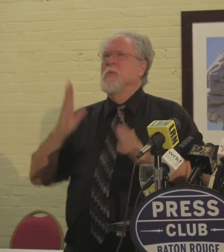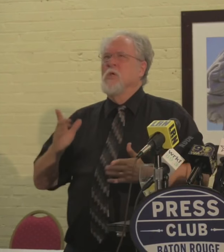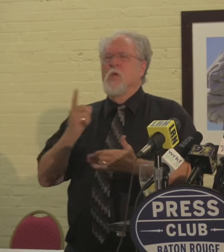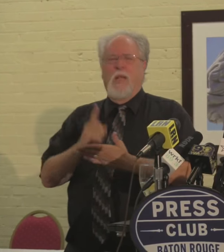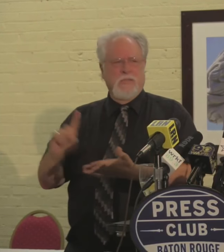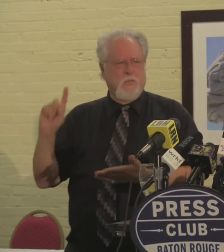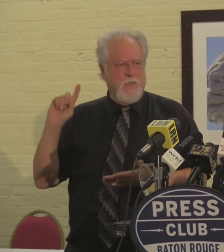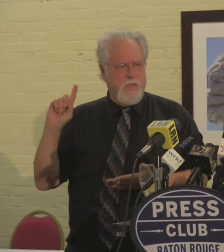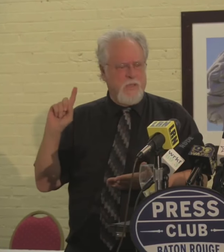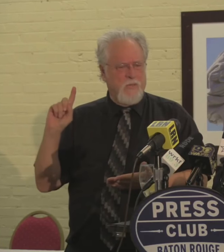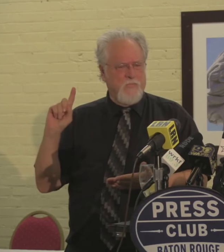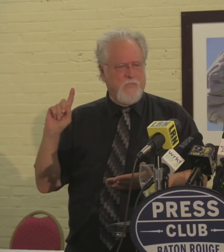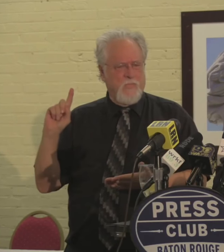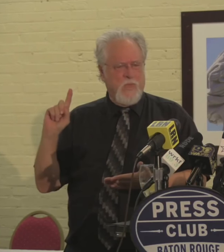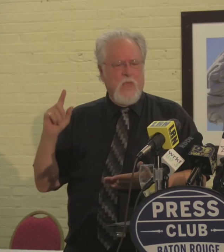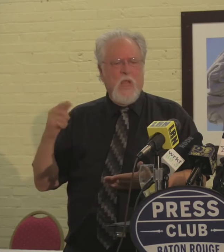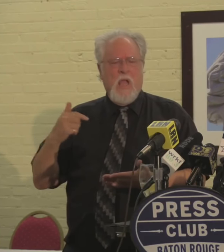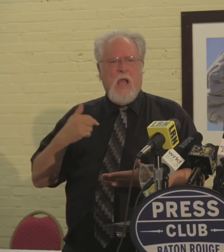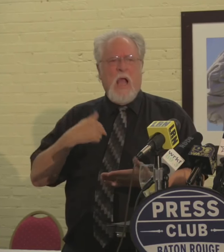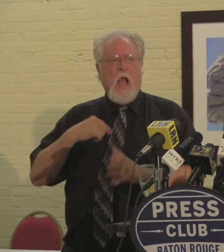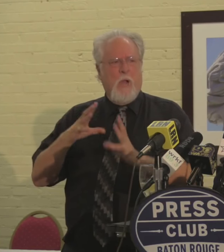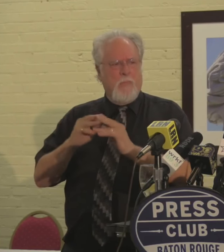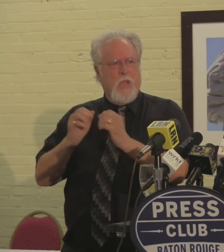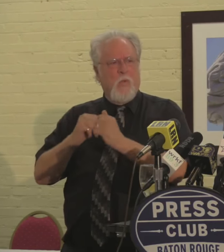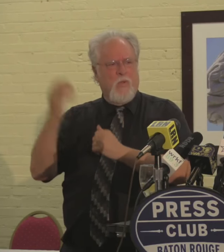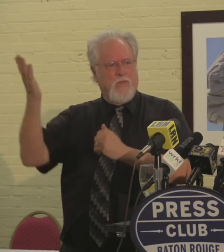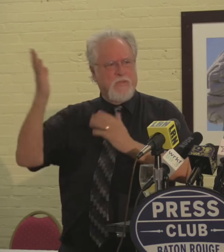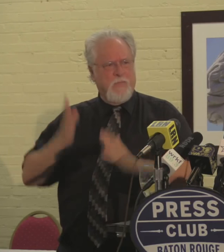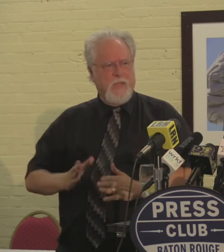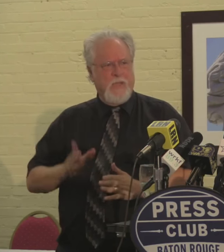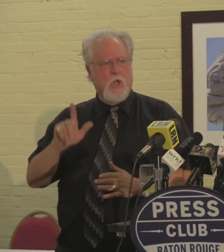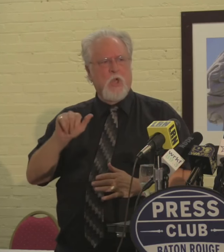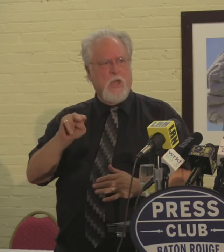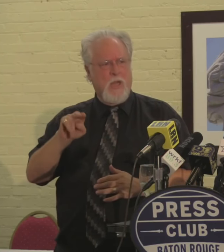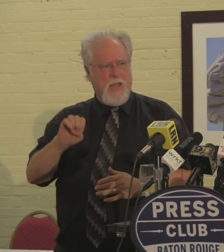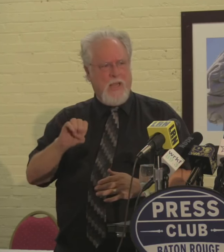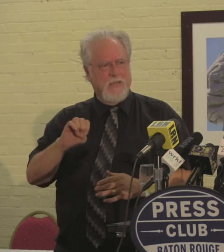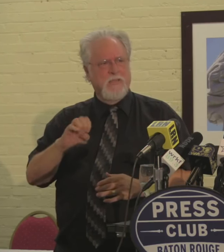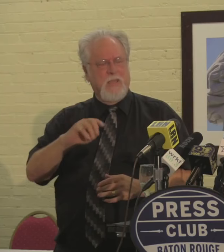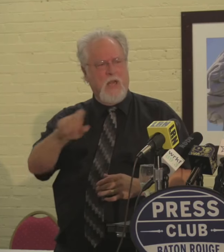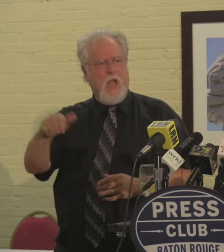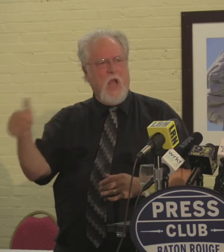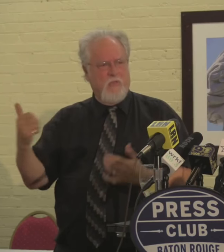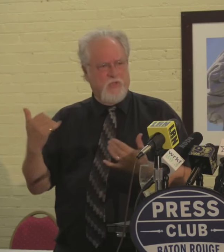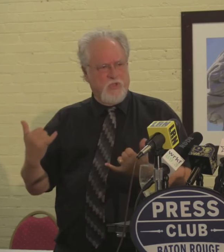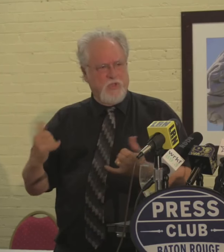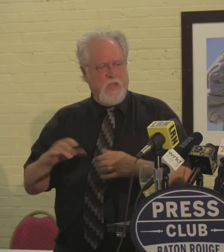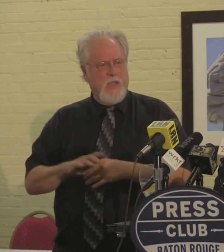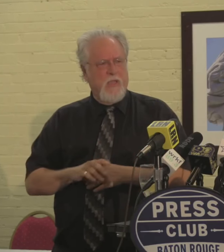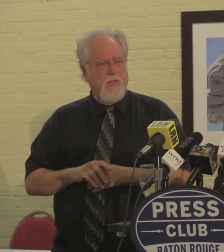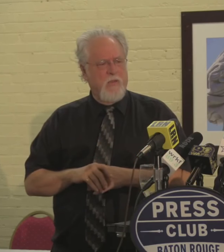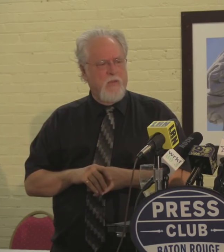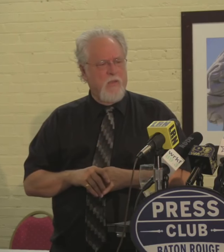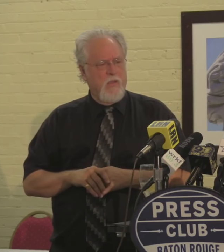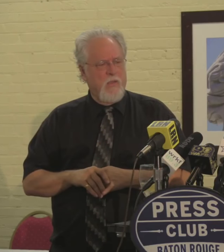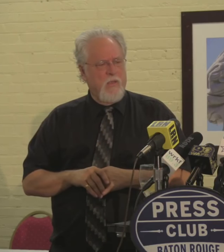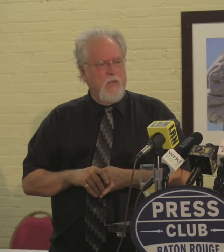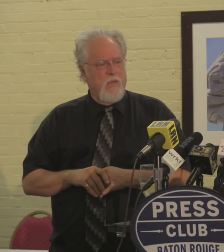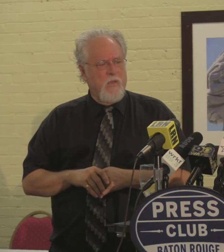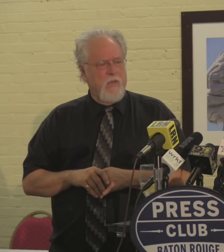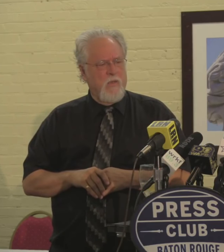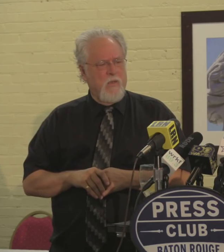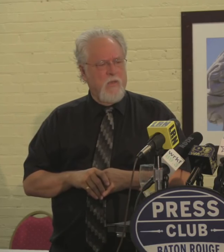week. I will be meeting with the speaker and Lance and others later today. As far